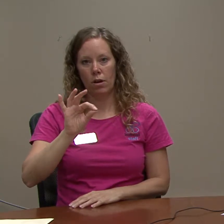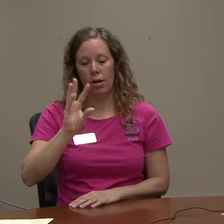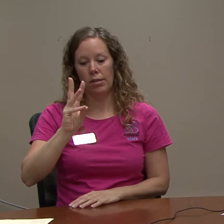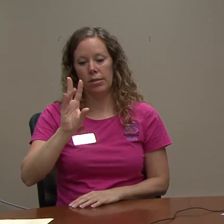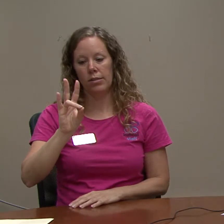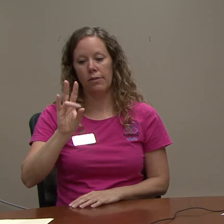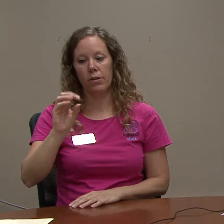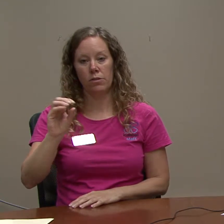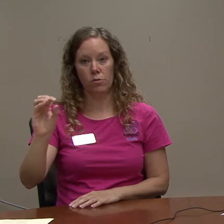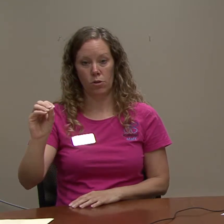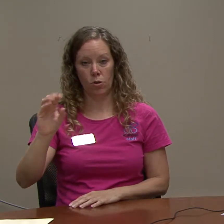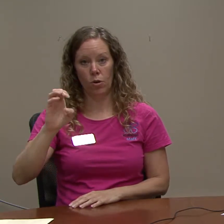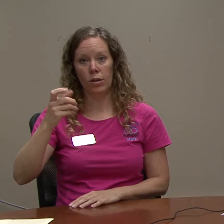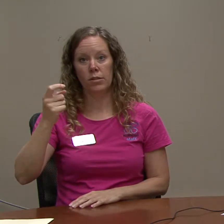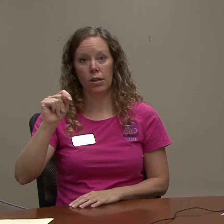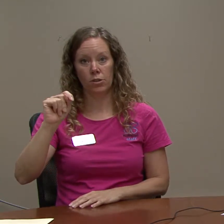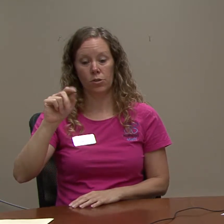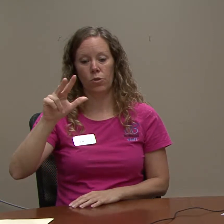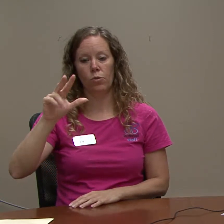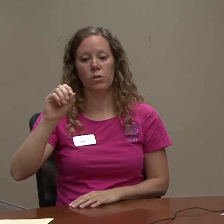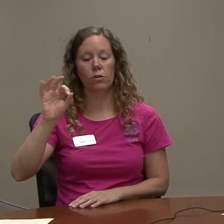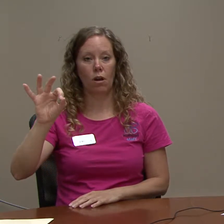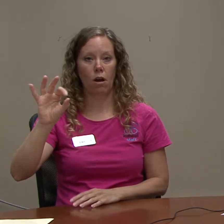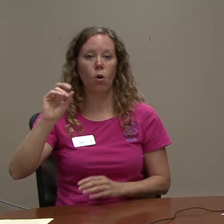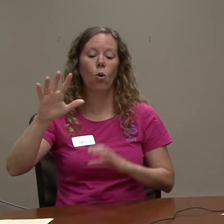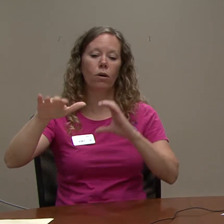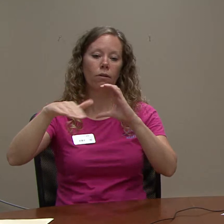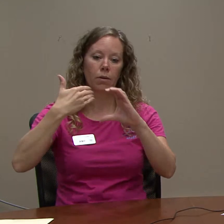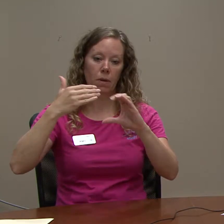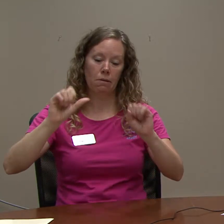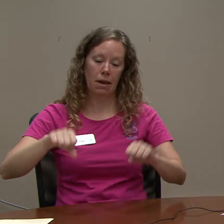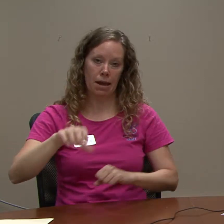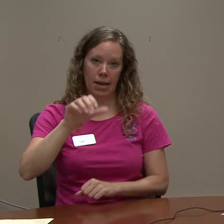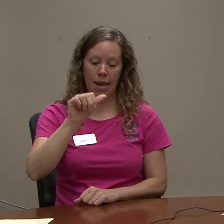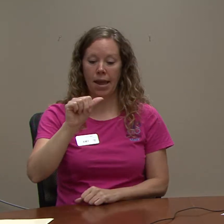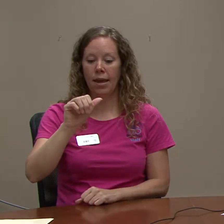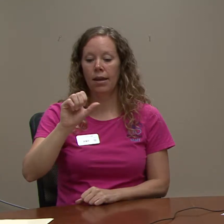705-719-6700, and her extension is 309, or by email